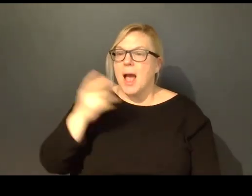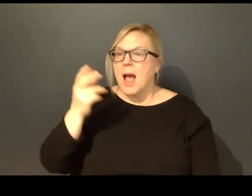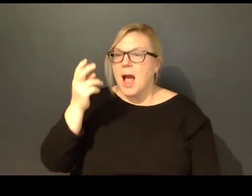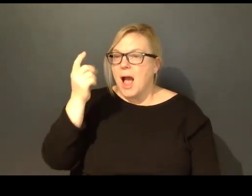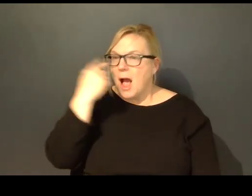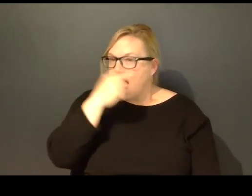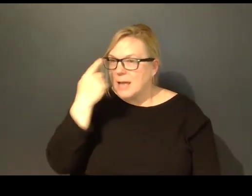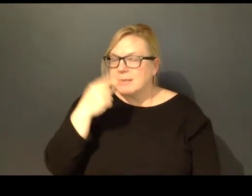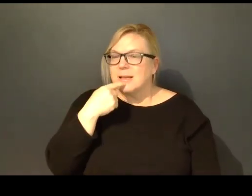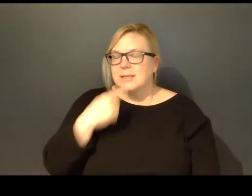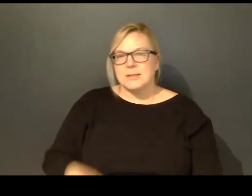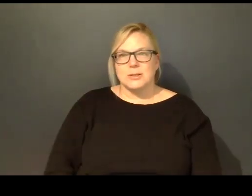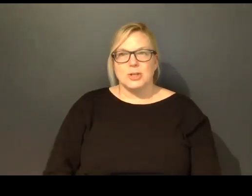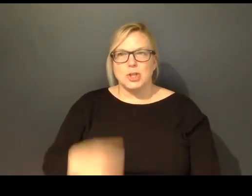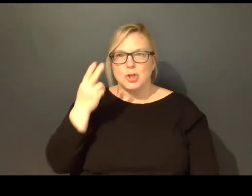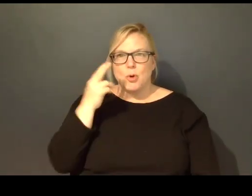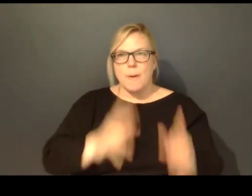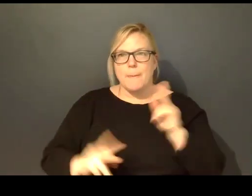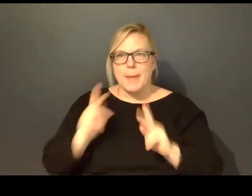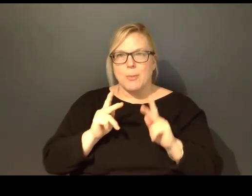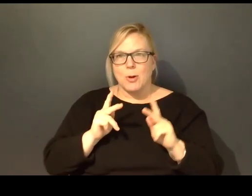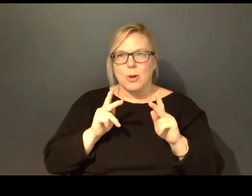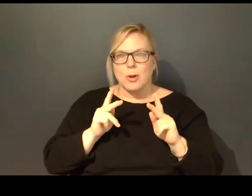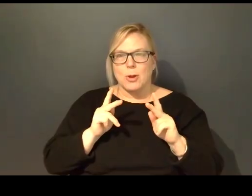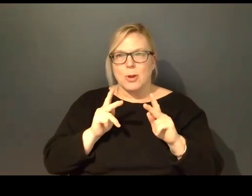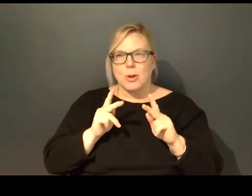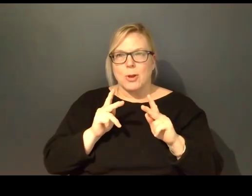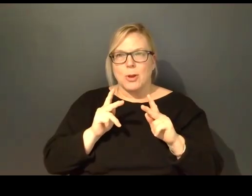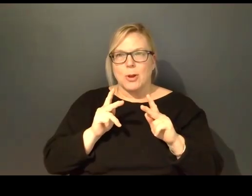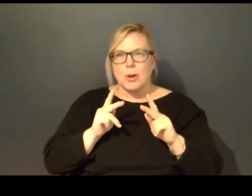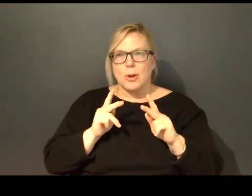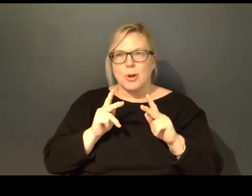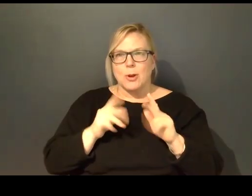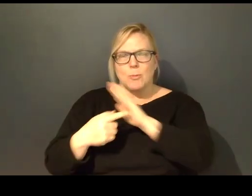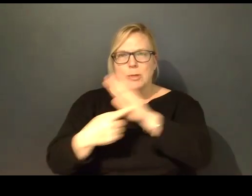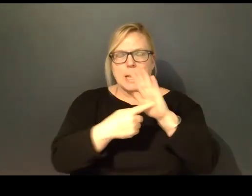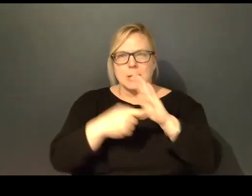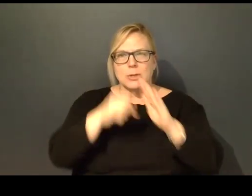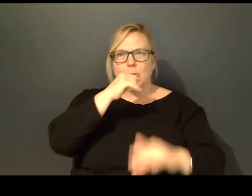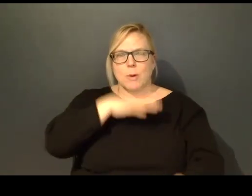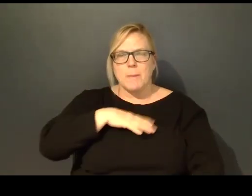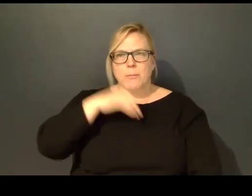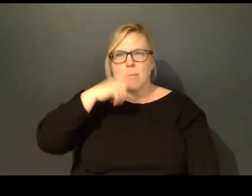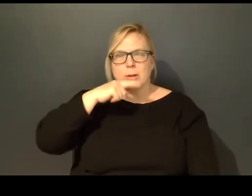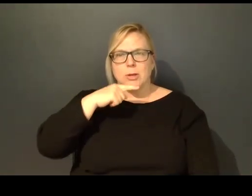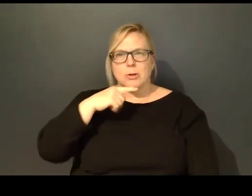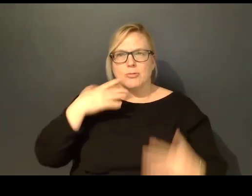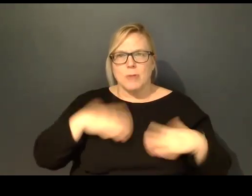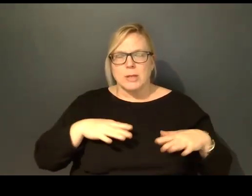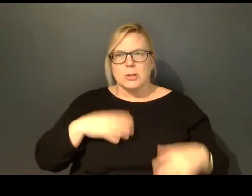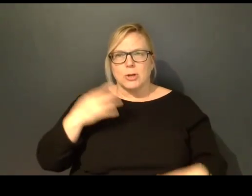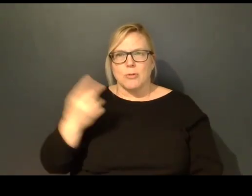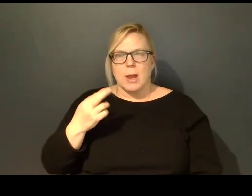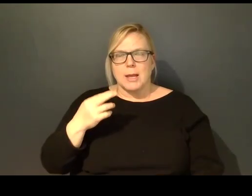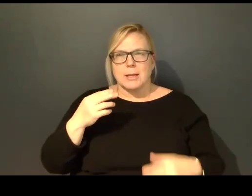says, two people presenting as a woman, brushing their teeth, dressed all in gray, etc., etc.